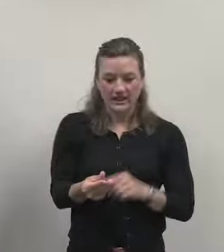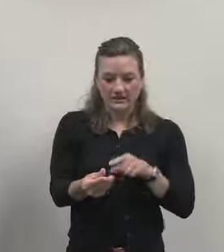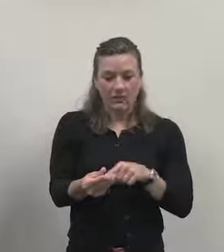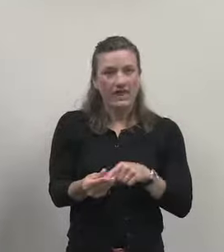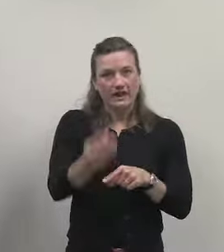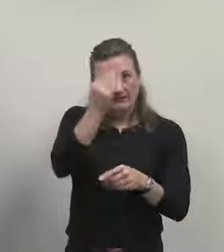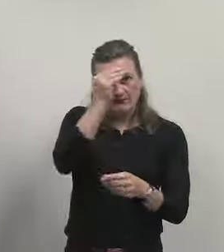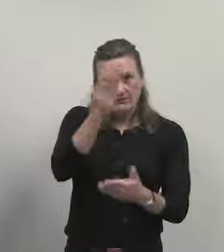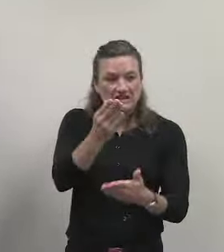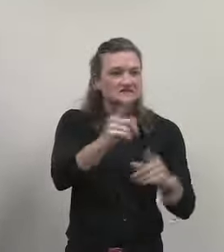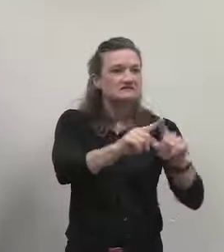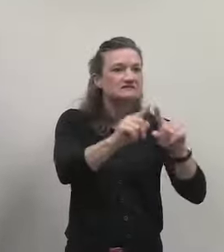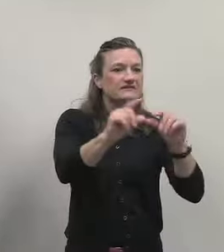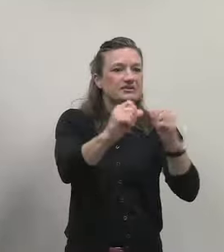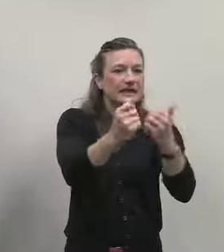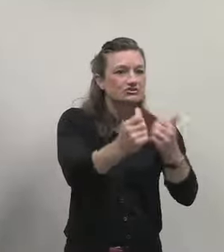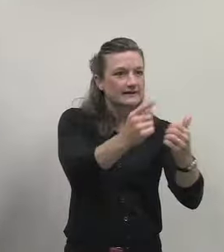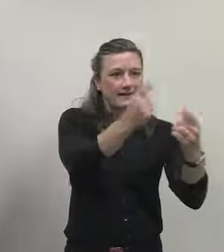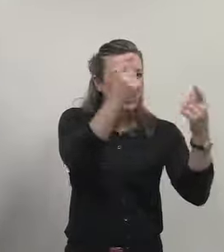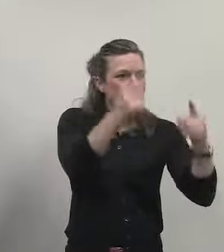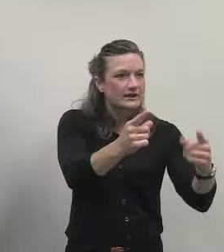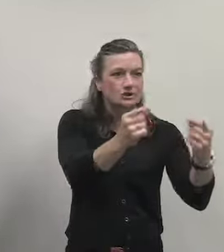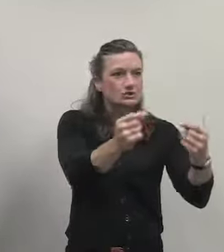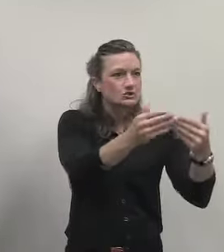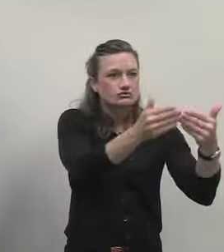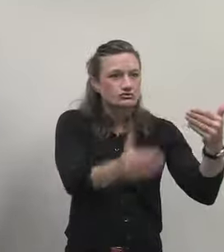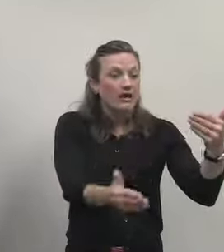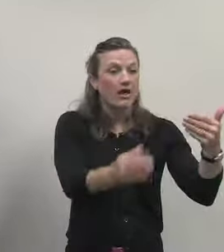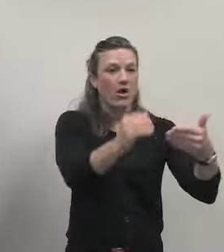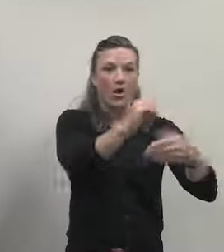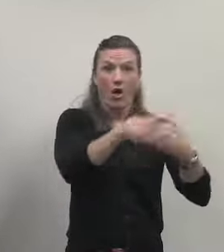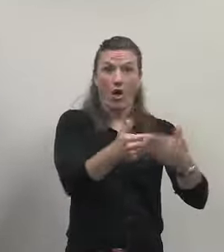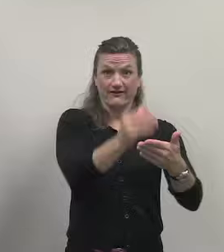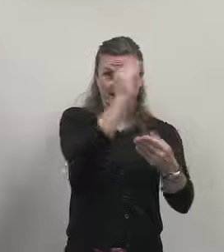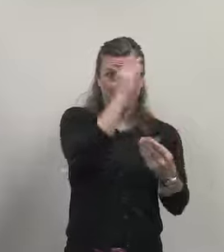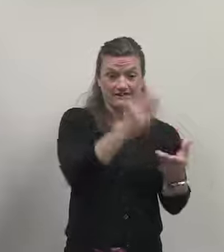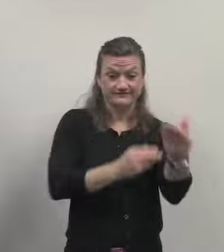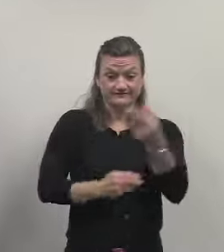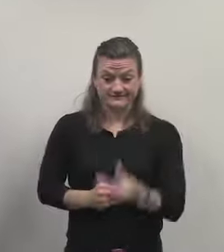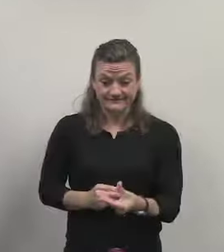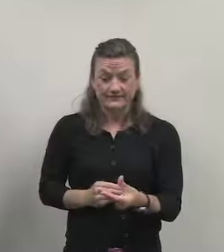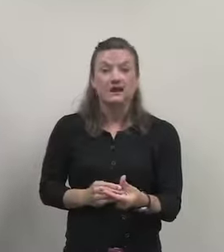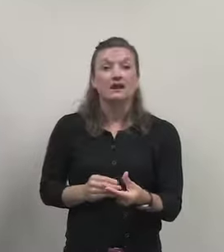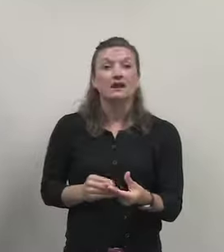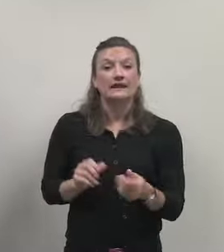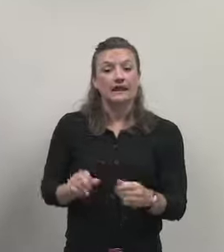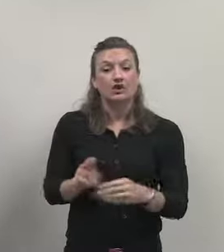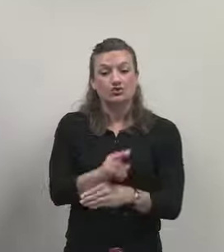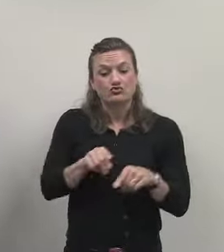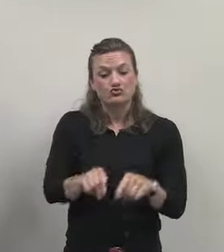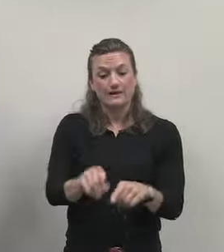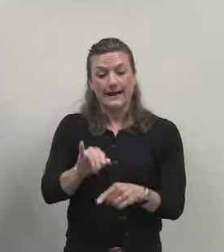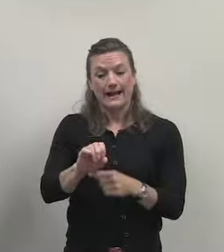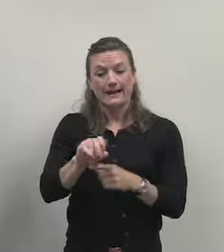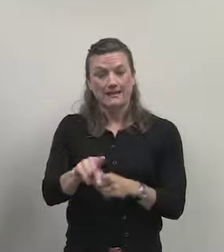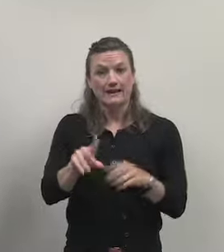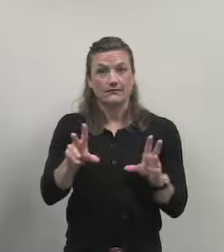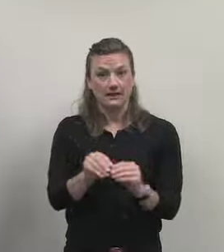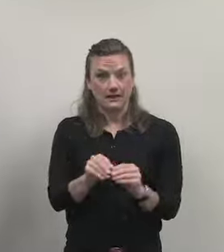terms of what different agencies have agreed to do can be put in to the IEP team in terms of transition